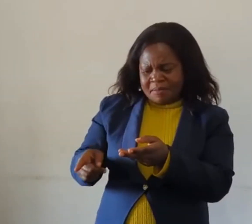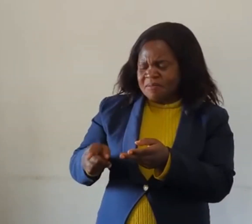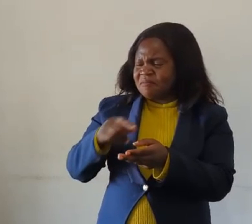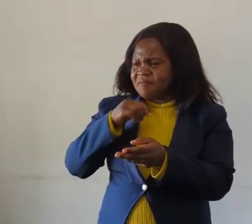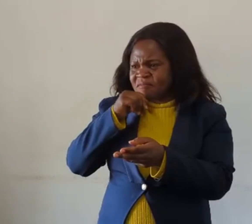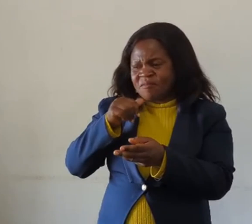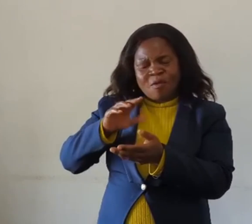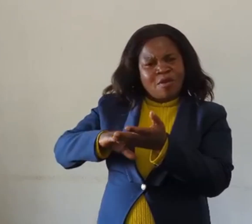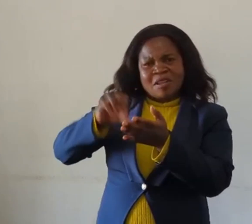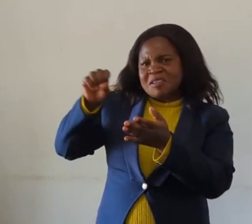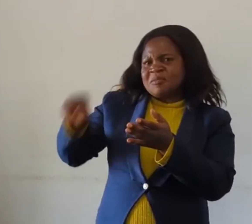wasted.